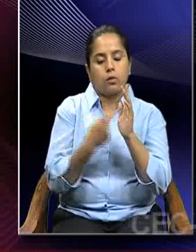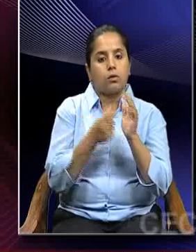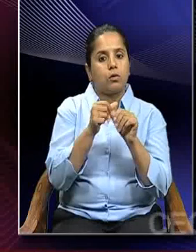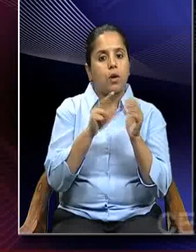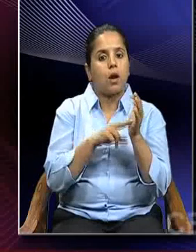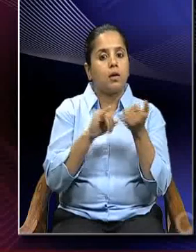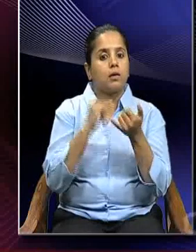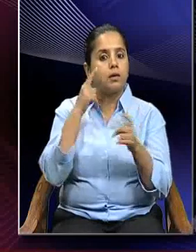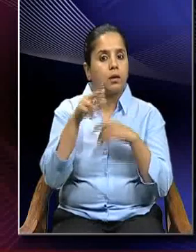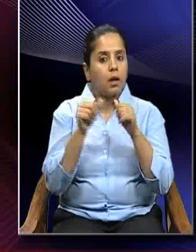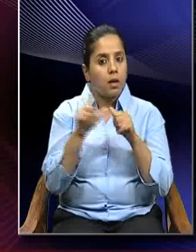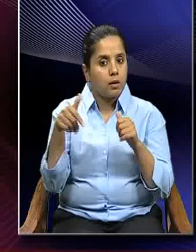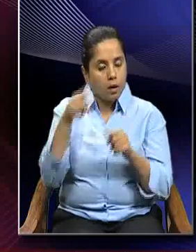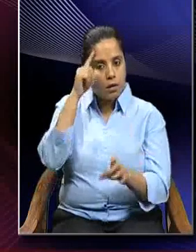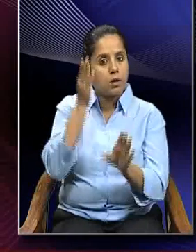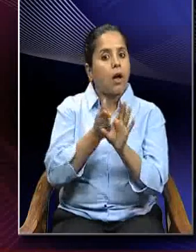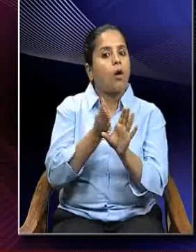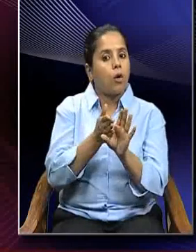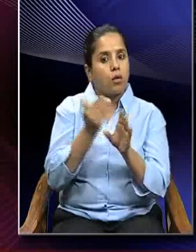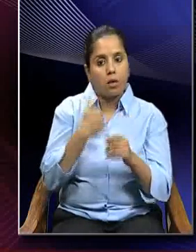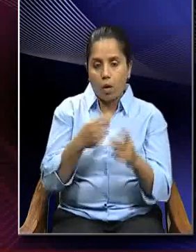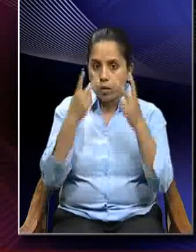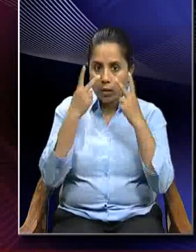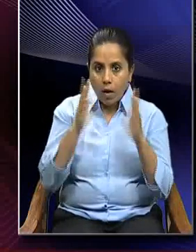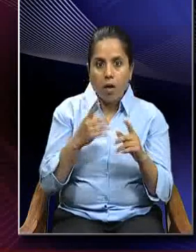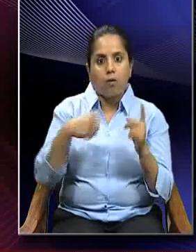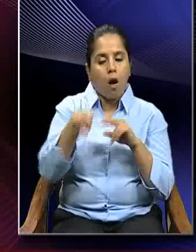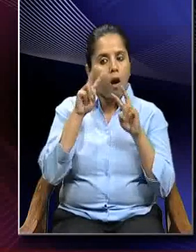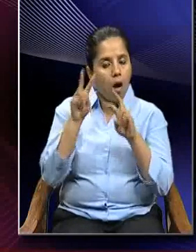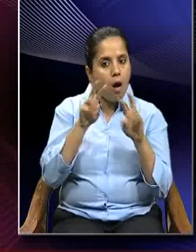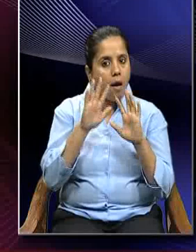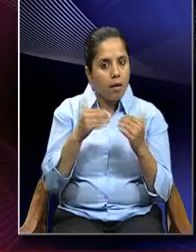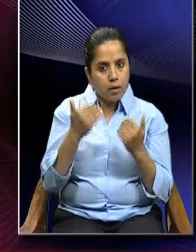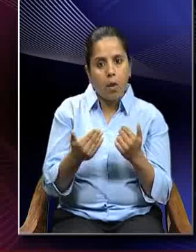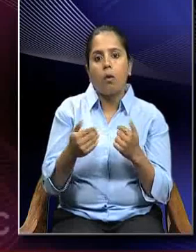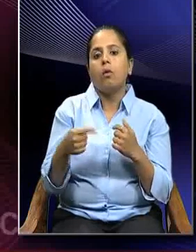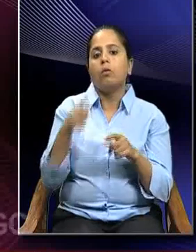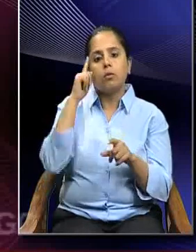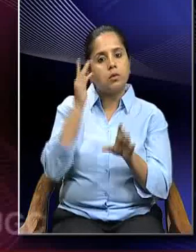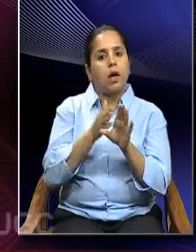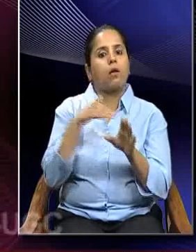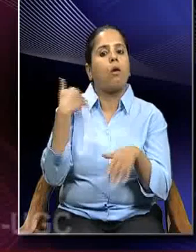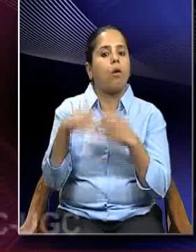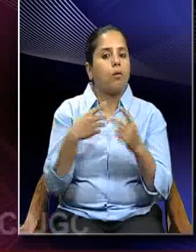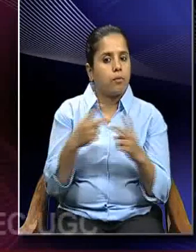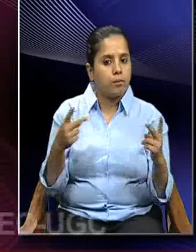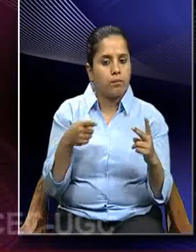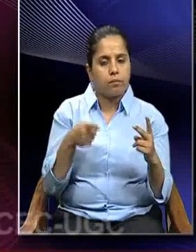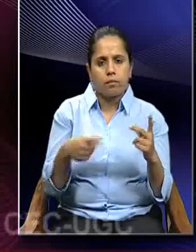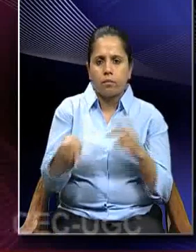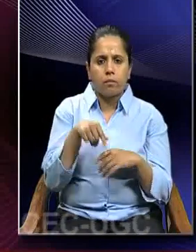psychology, which we are witnessing, which we are observing in the present day's psychology. And it is a welcome